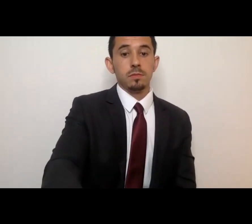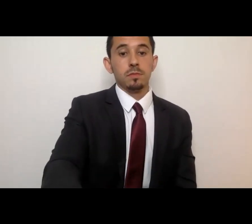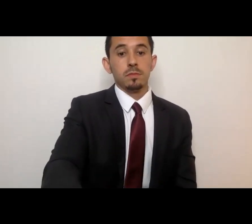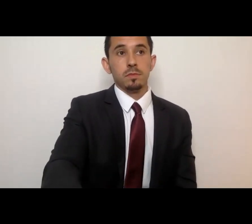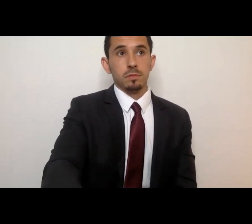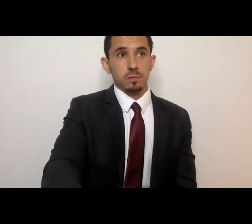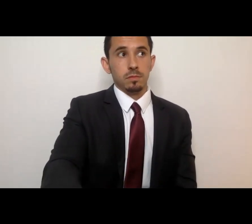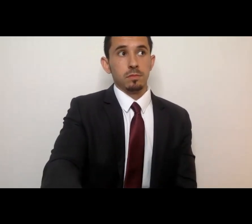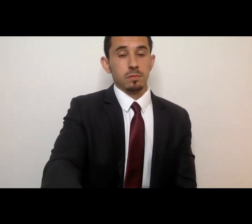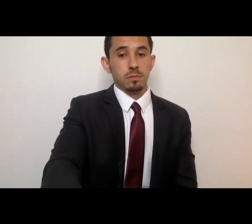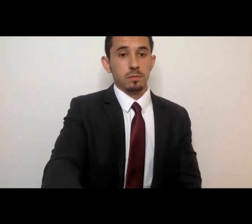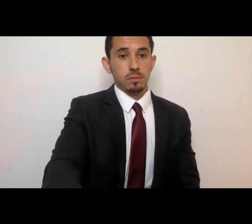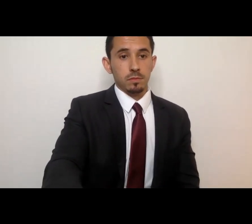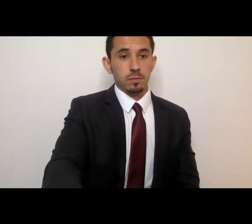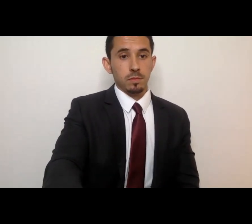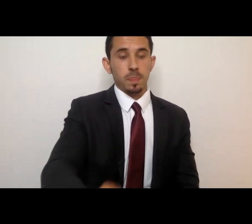rickettsial disease in humans.